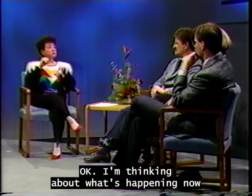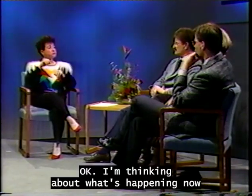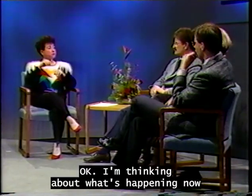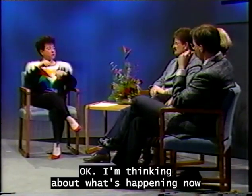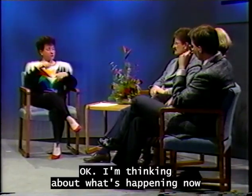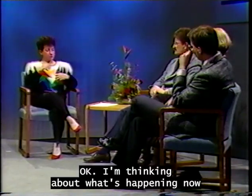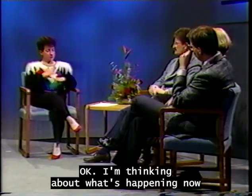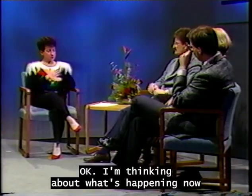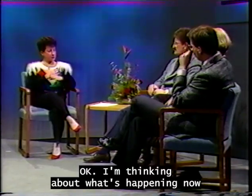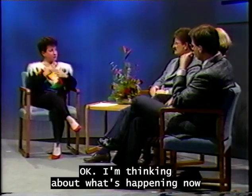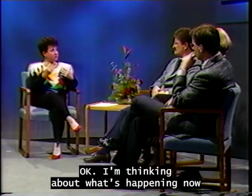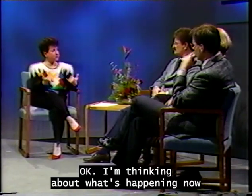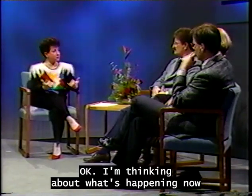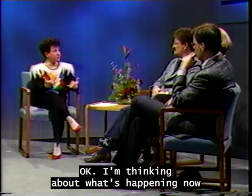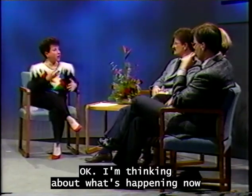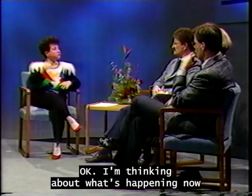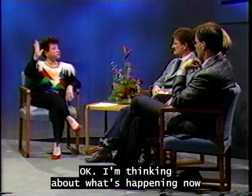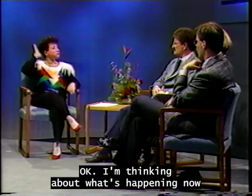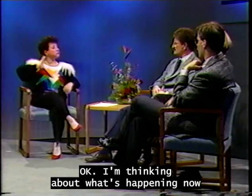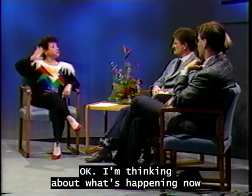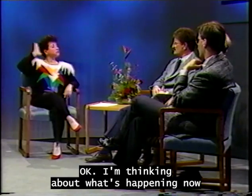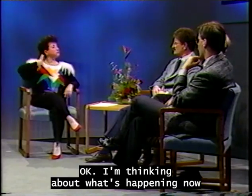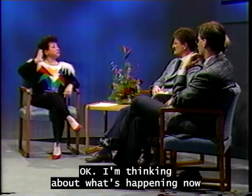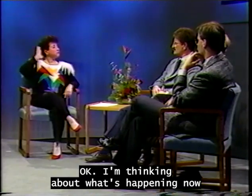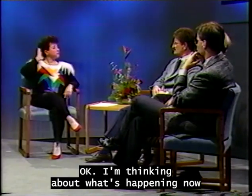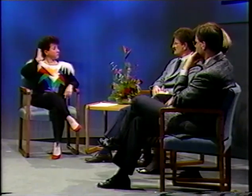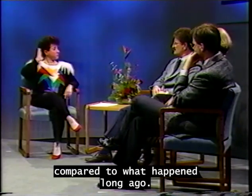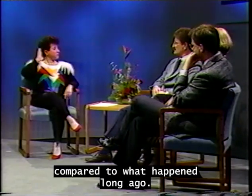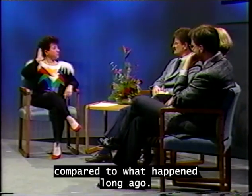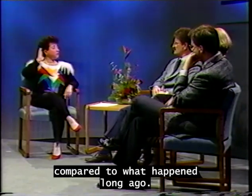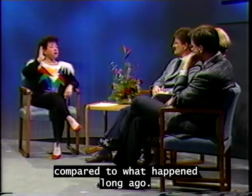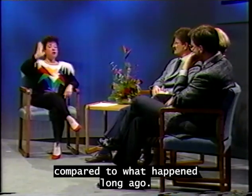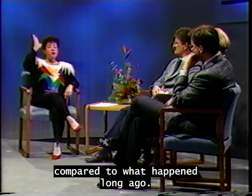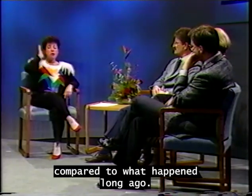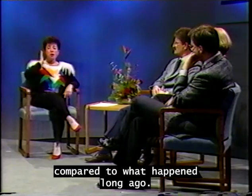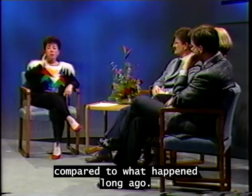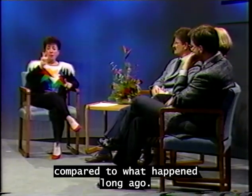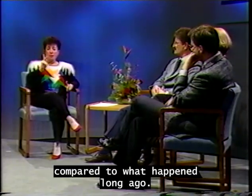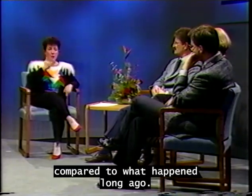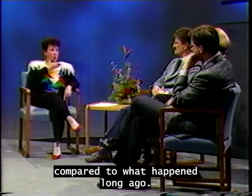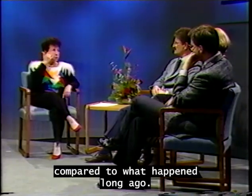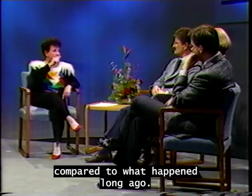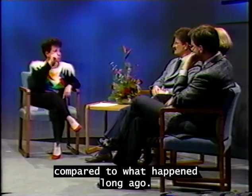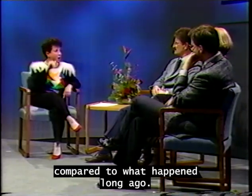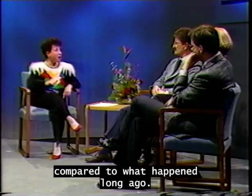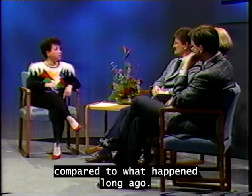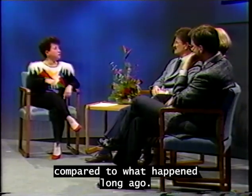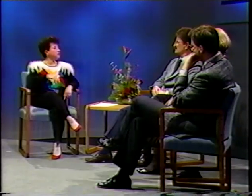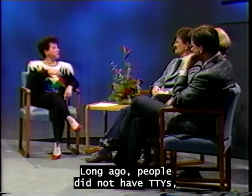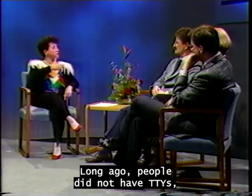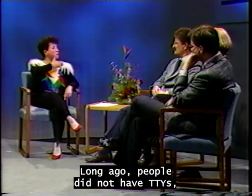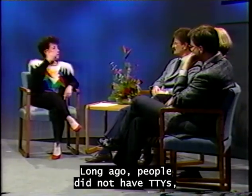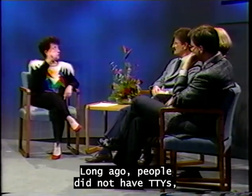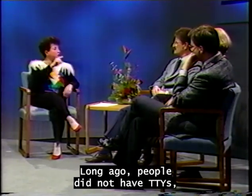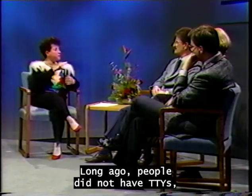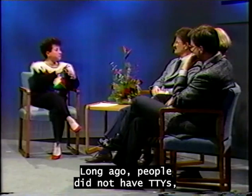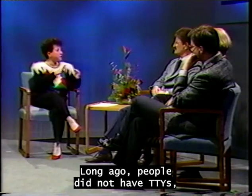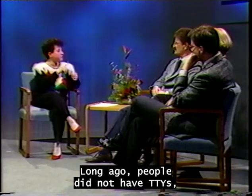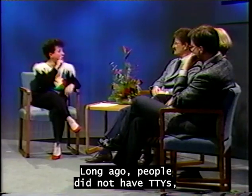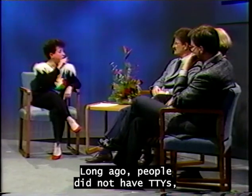Okay, I'm thinking about what's happening now compared to what happened long ago. Long ago, people did not